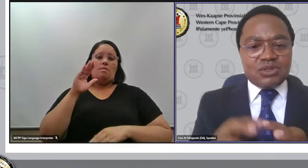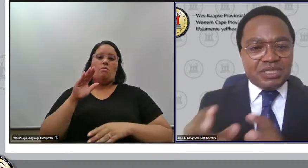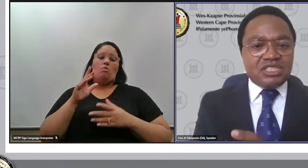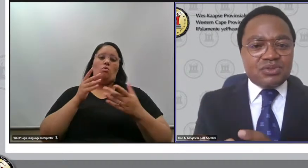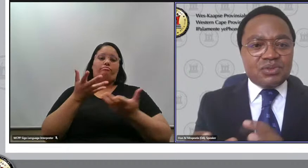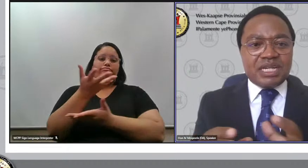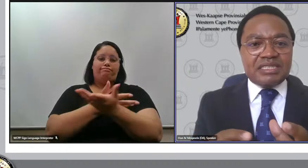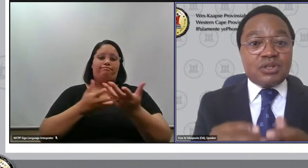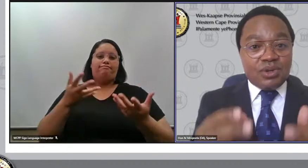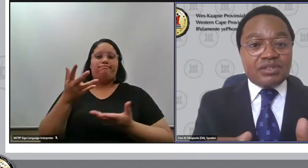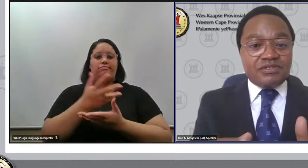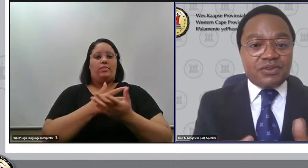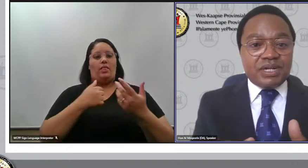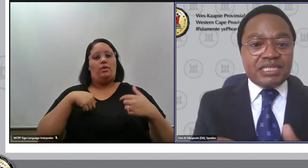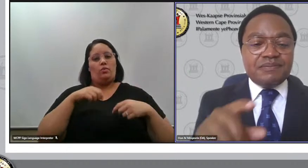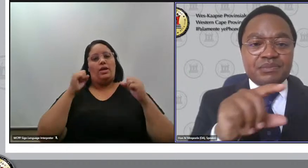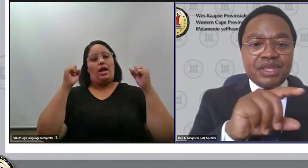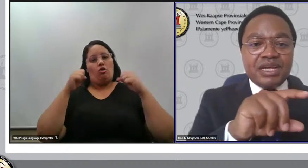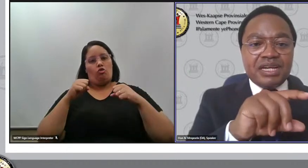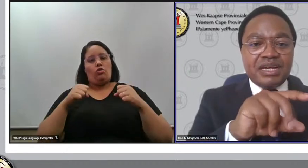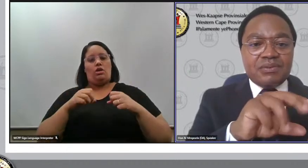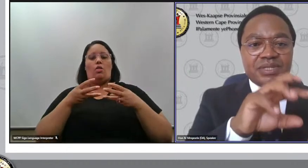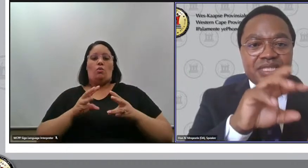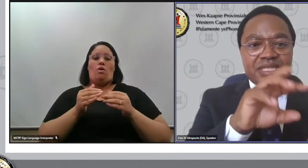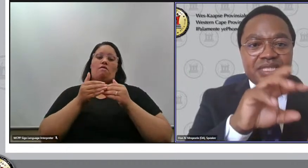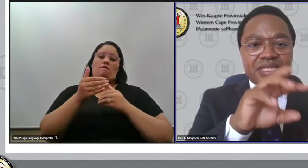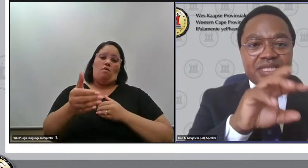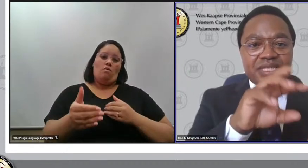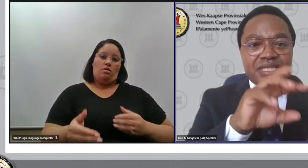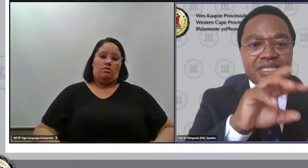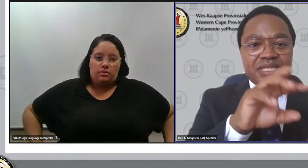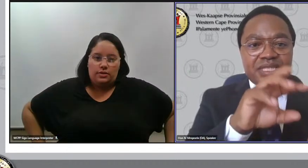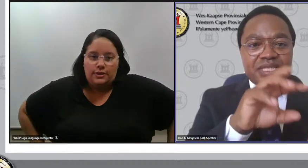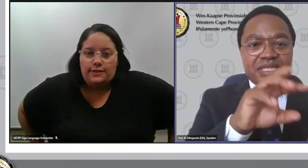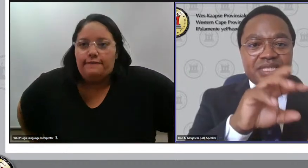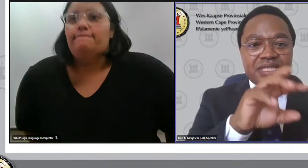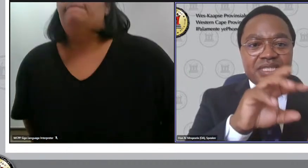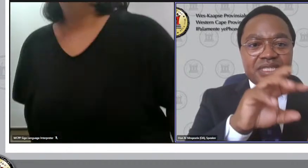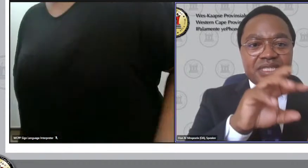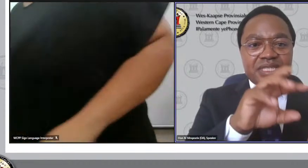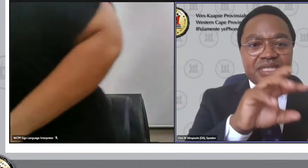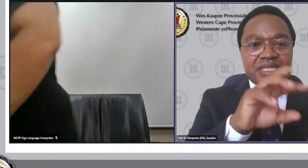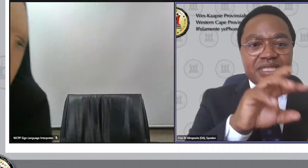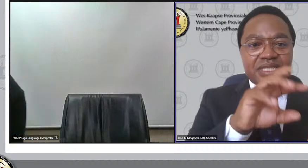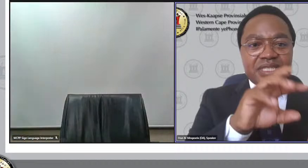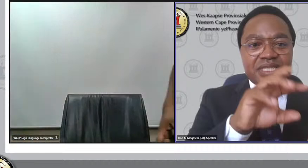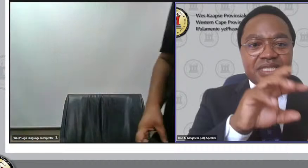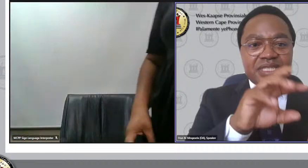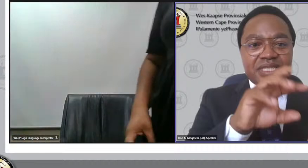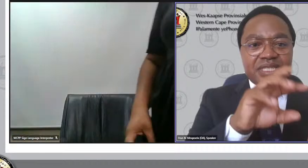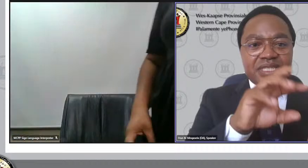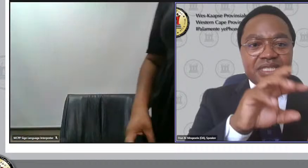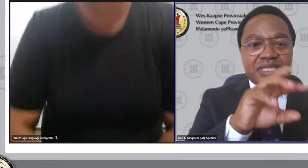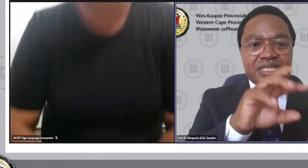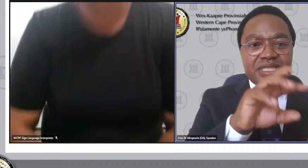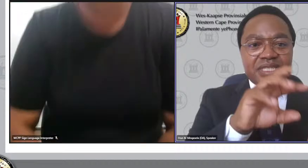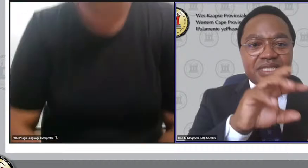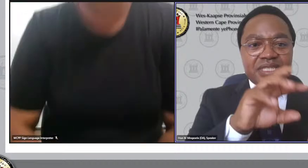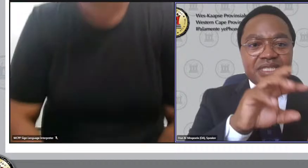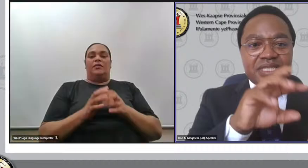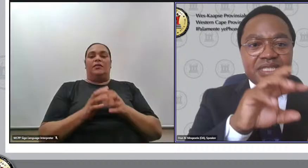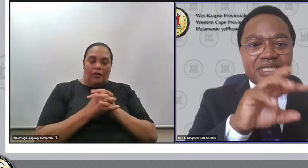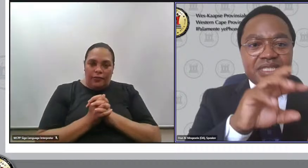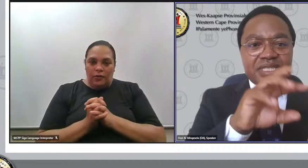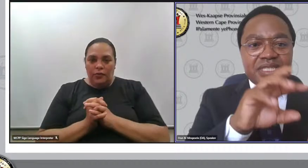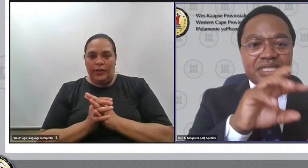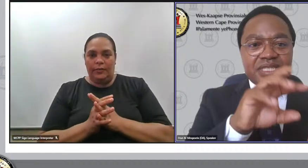discussion that we need to look at going forward with the chair of chairs and the Standing Committee Chairperson. So I